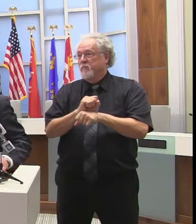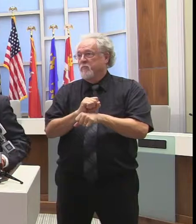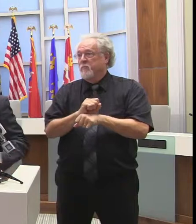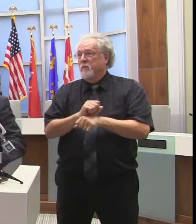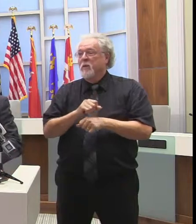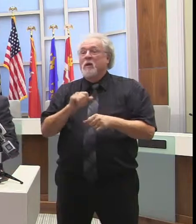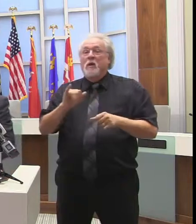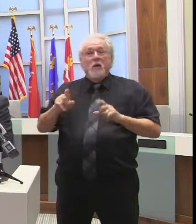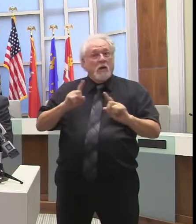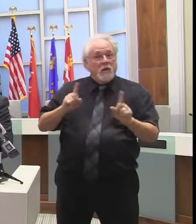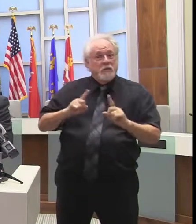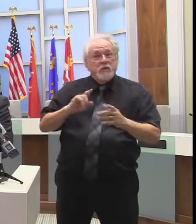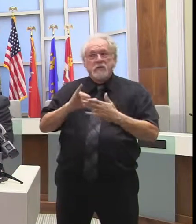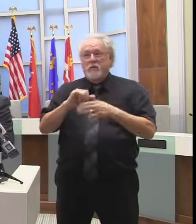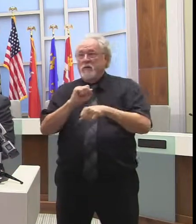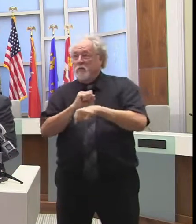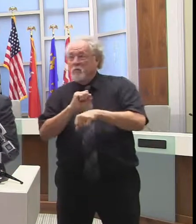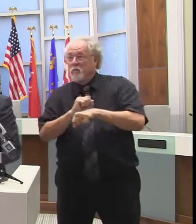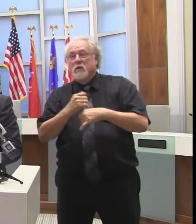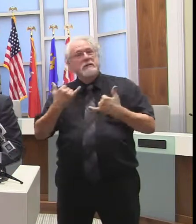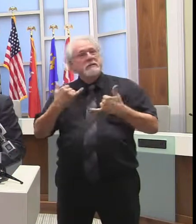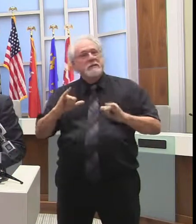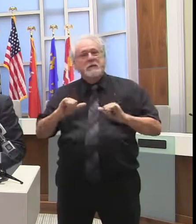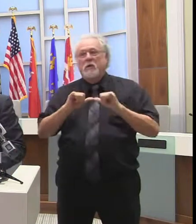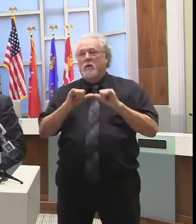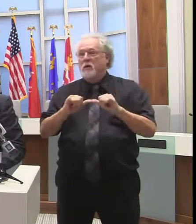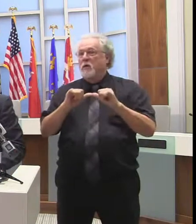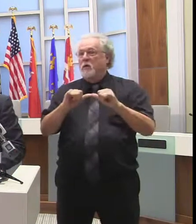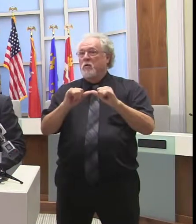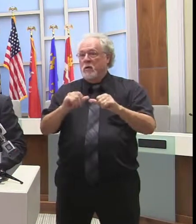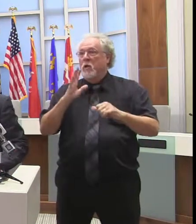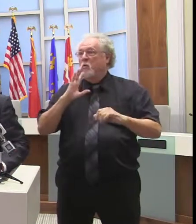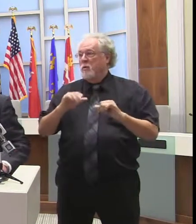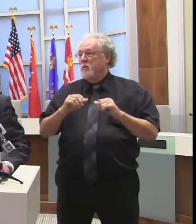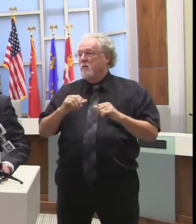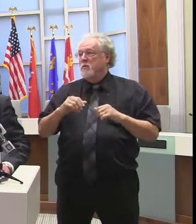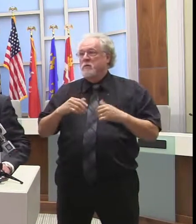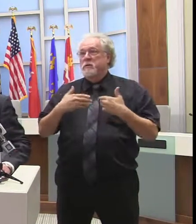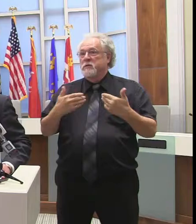Those conversations and that work are still ongoing and will continue.